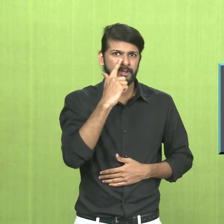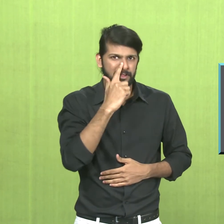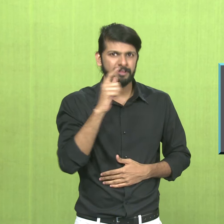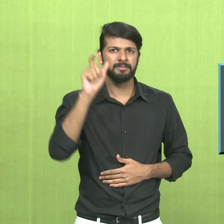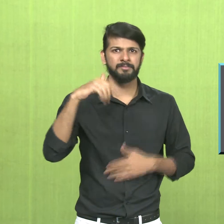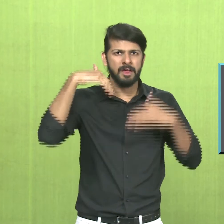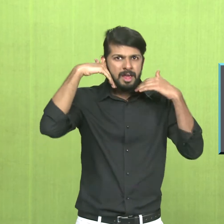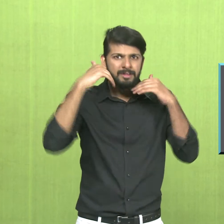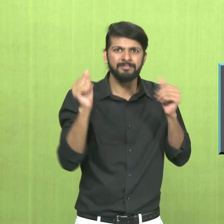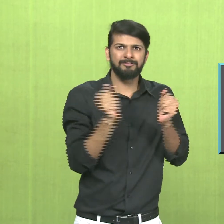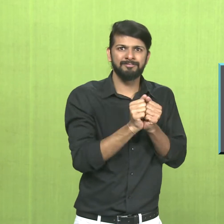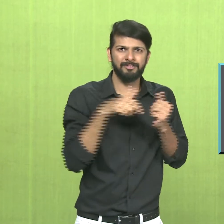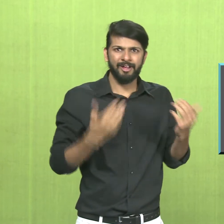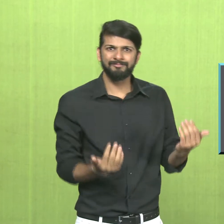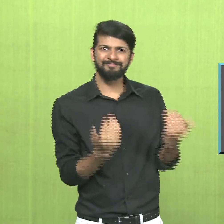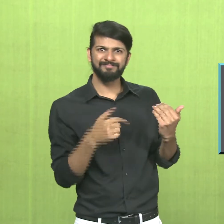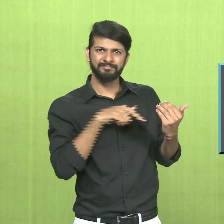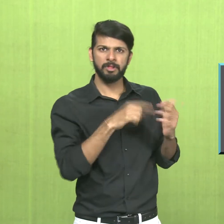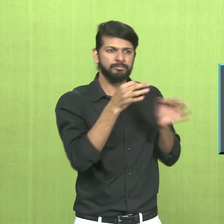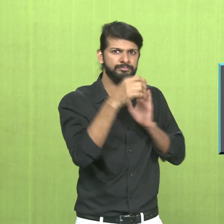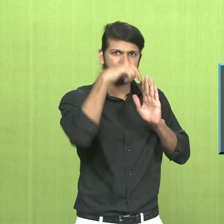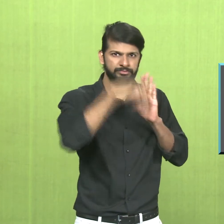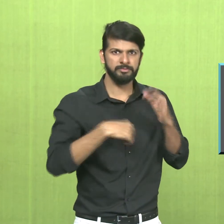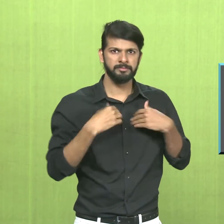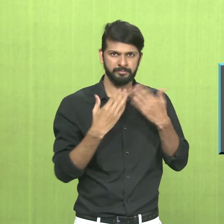General description of Girl with Goat.